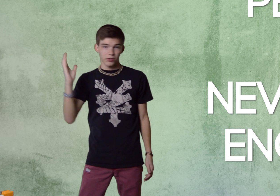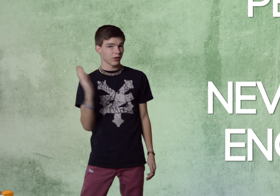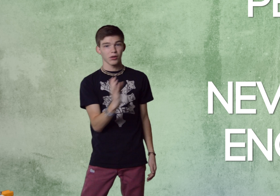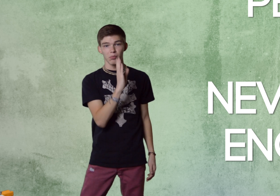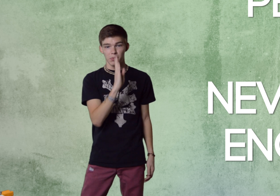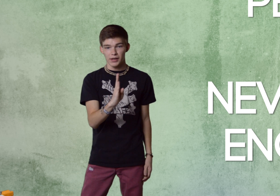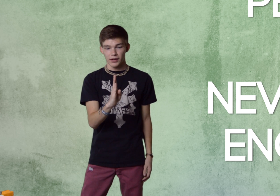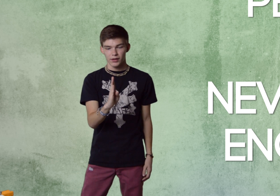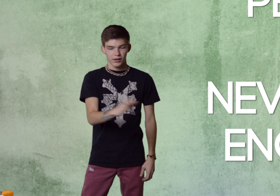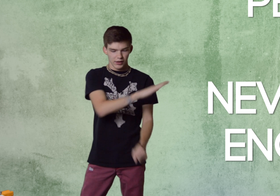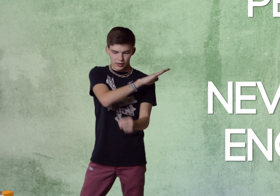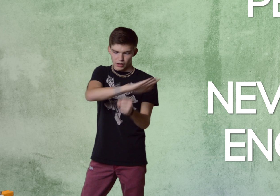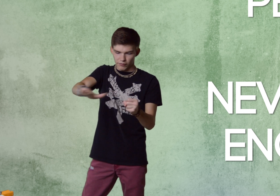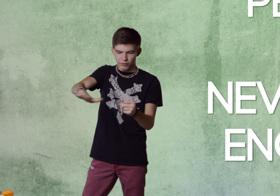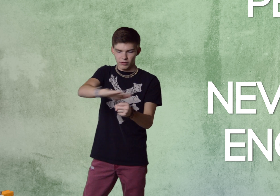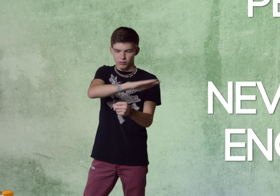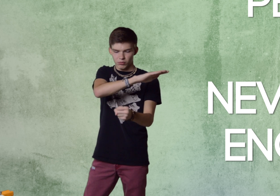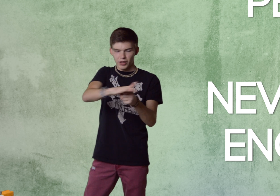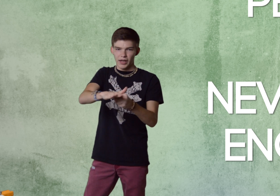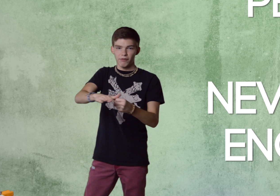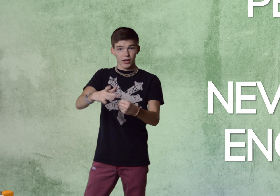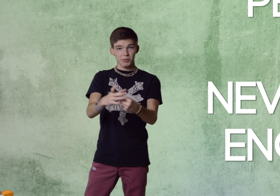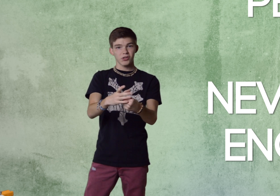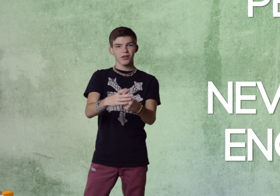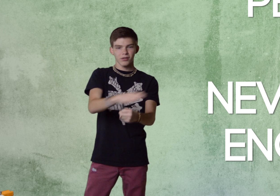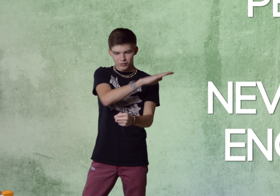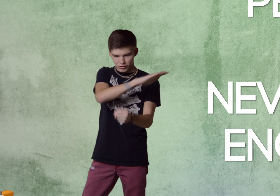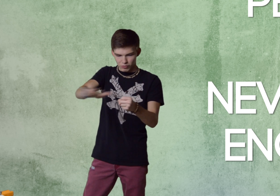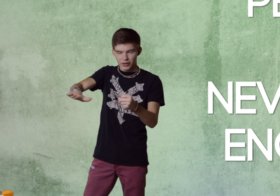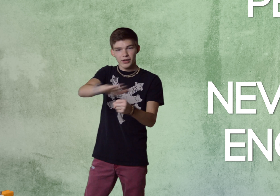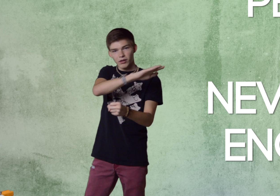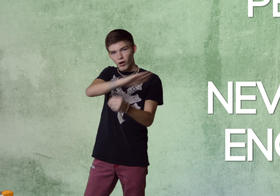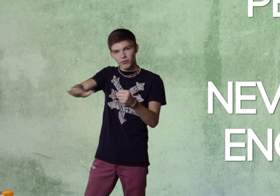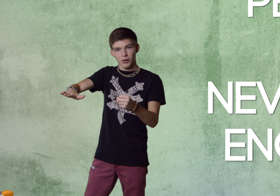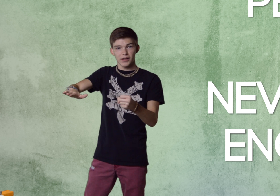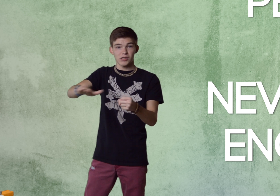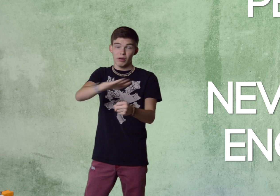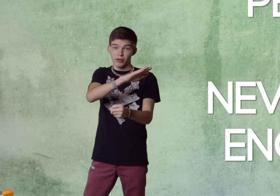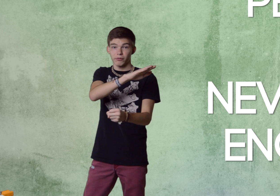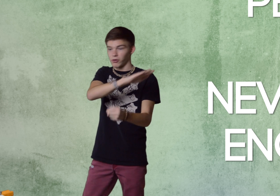never be enough. You have the cup of sugar, you clear it off because you have enough already.